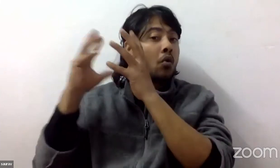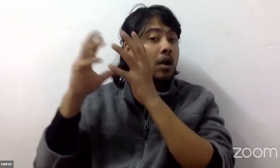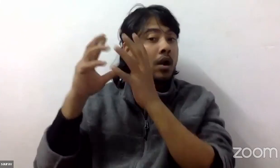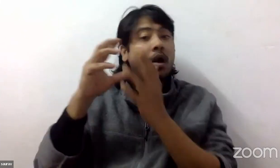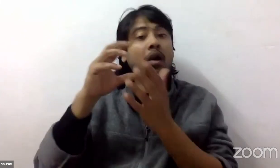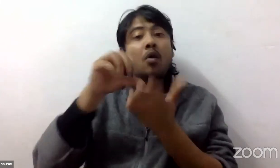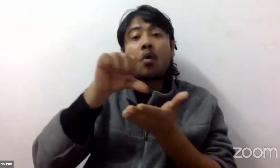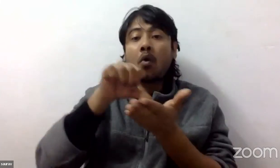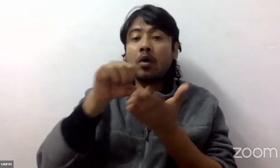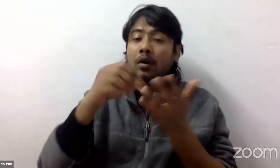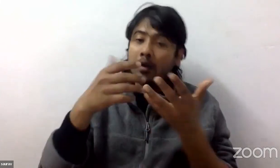oil,